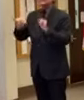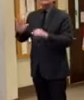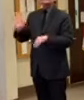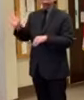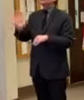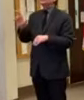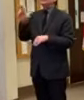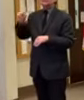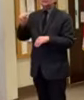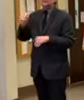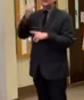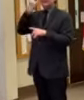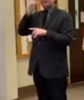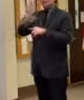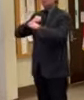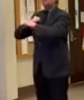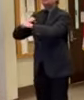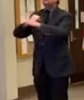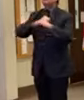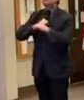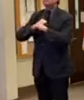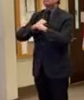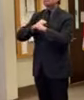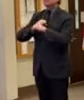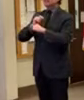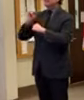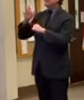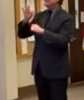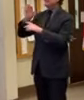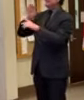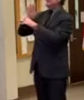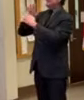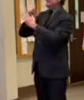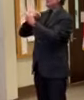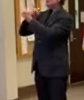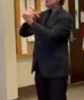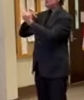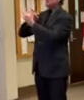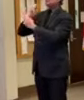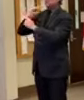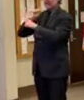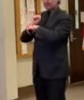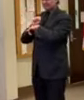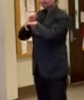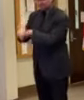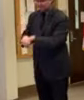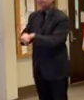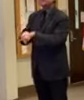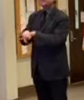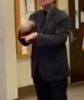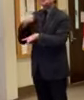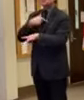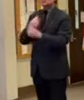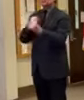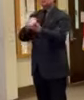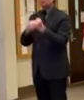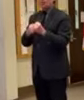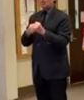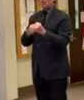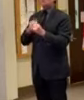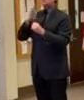groups of people together, it should not. We are strong. We are resilient. We will get through